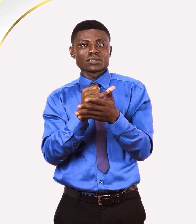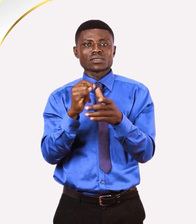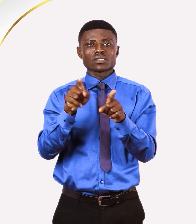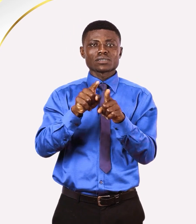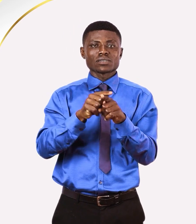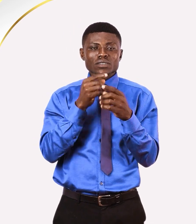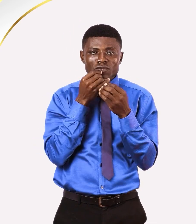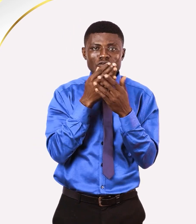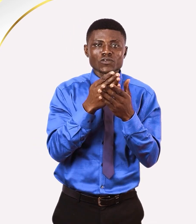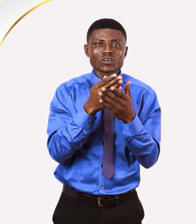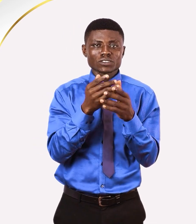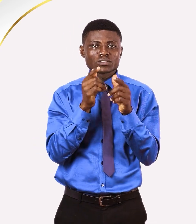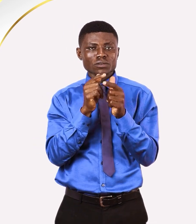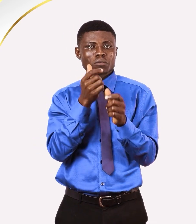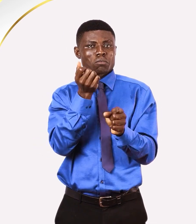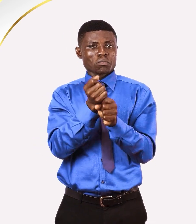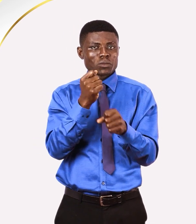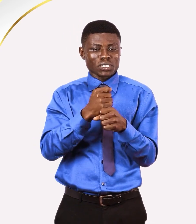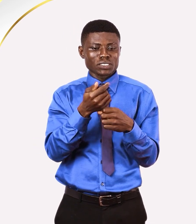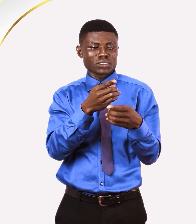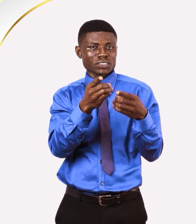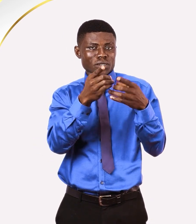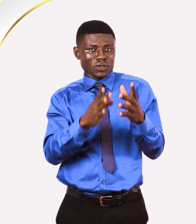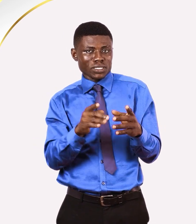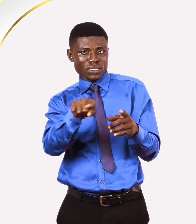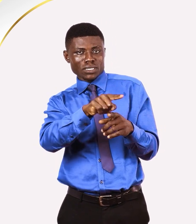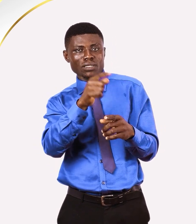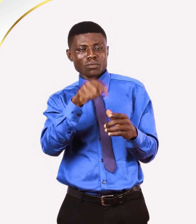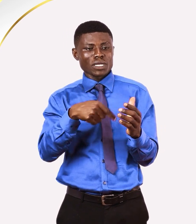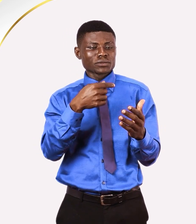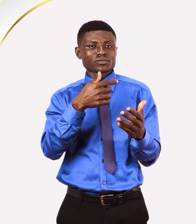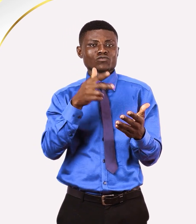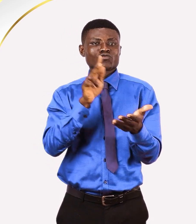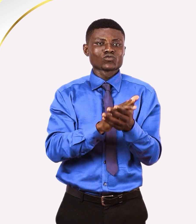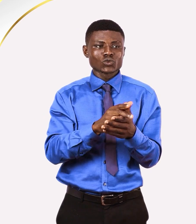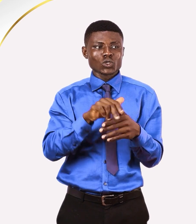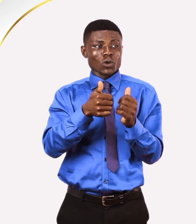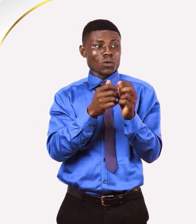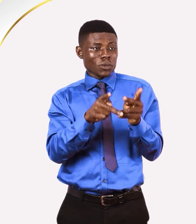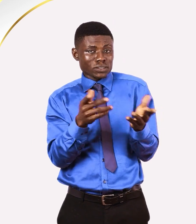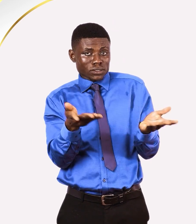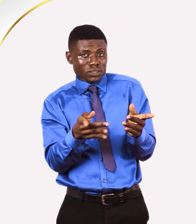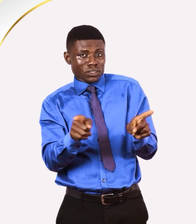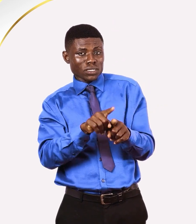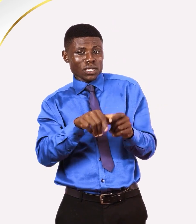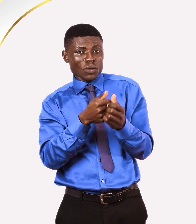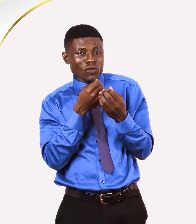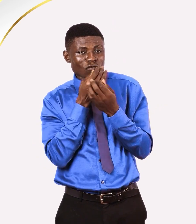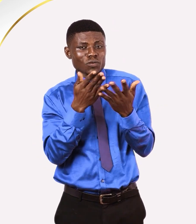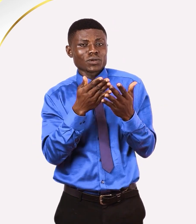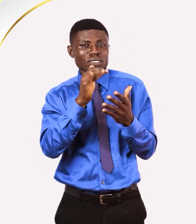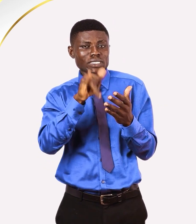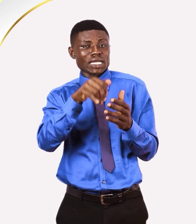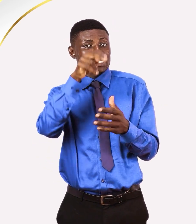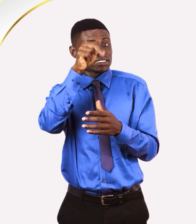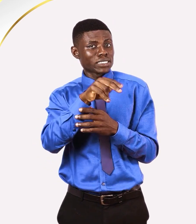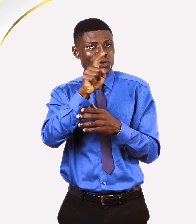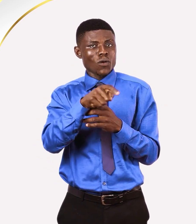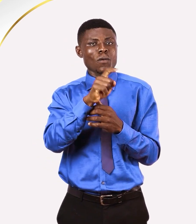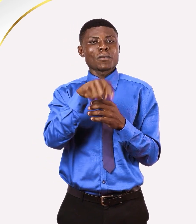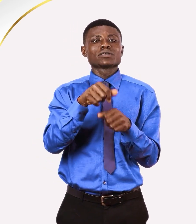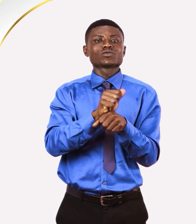the institution and the information generating directorate to confirm the availability of the